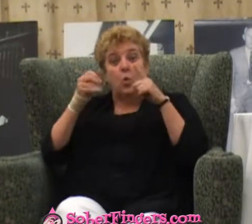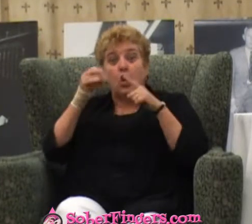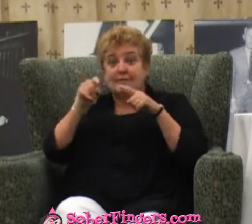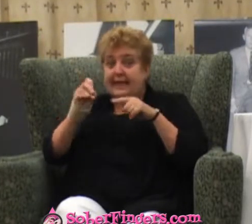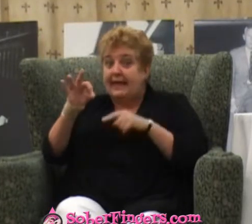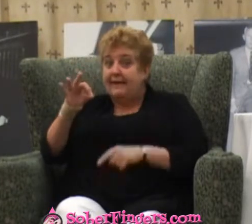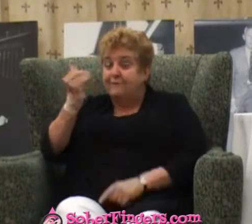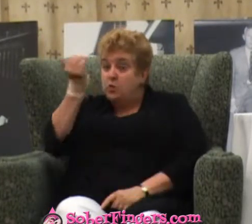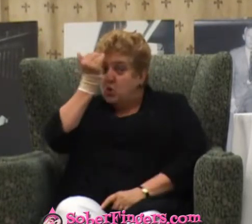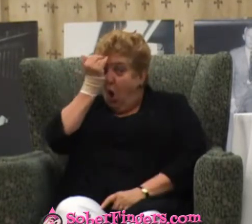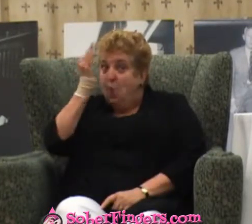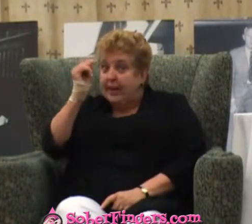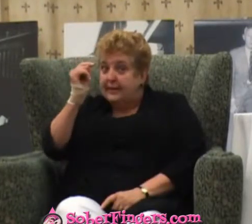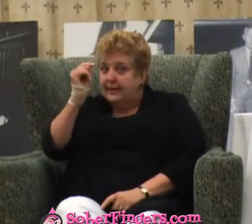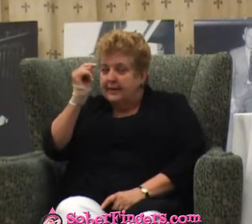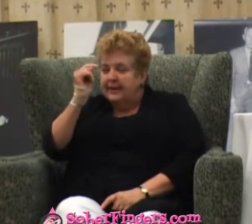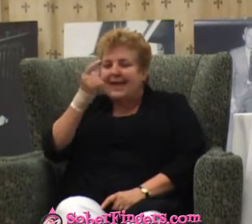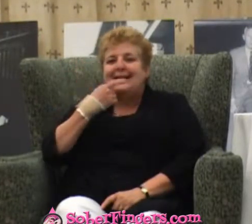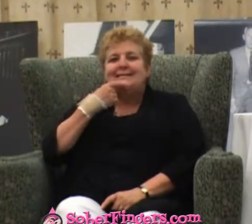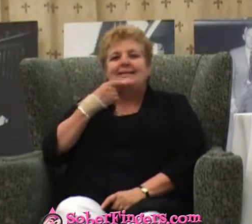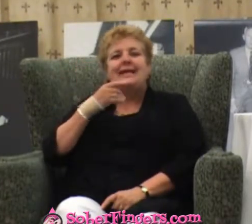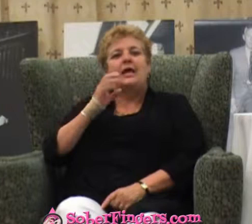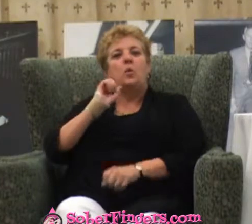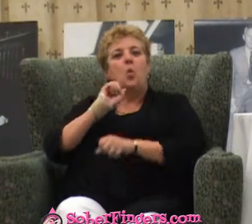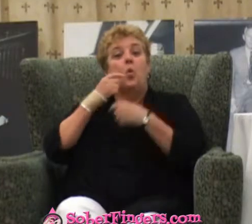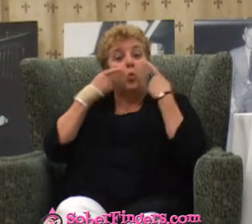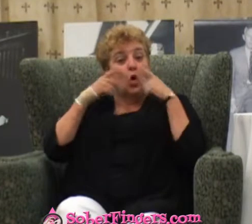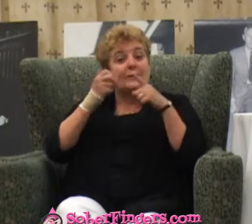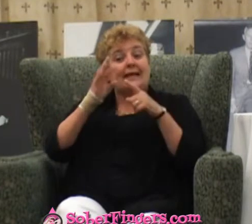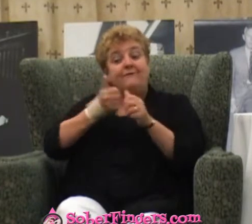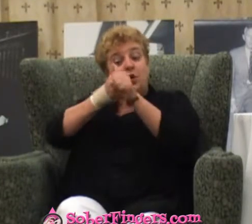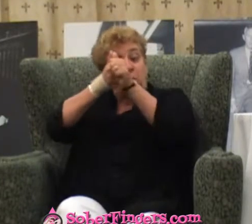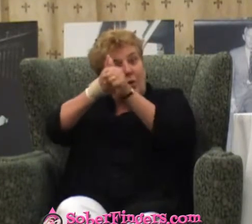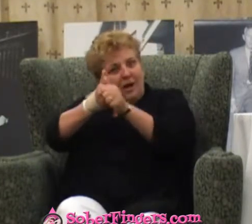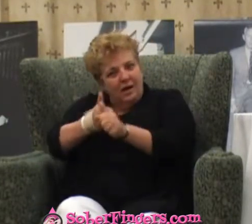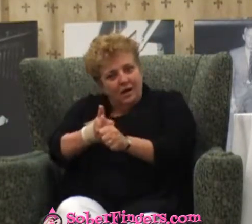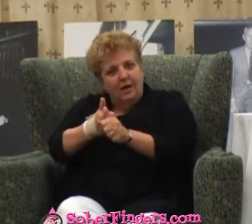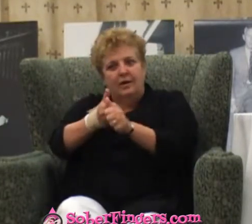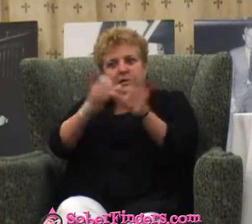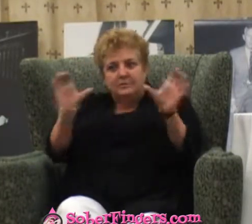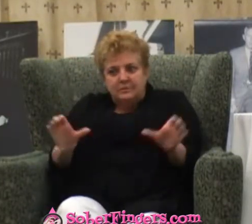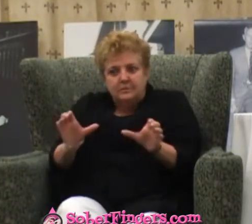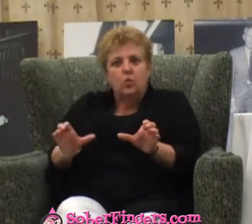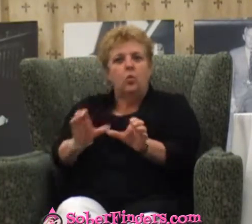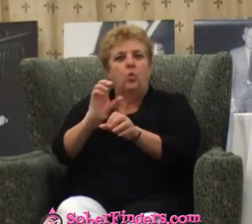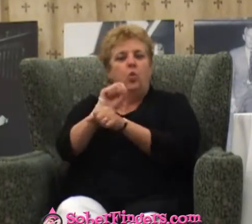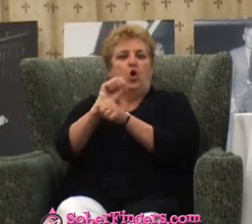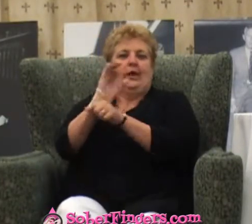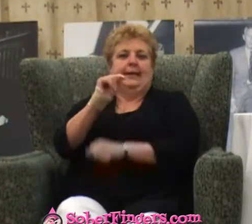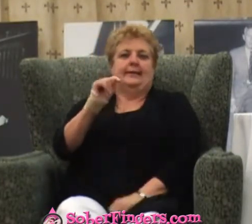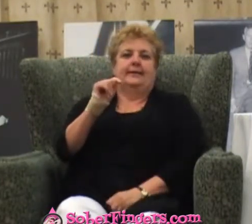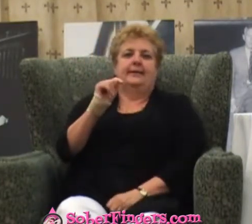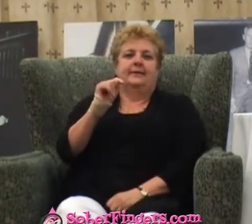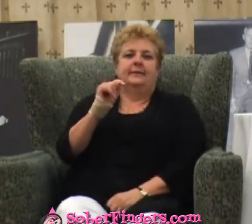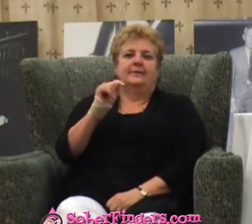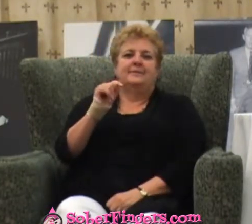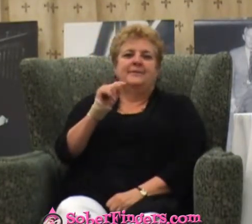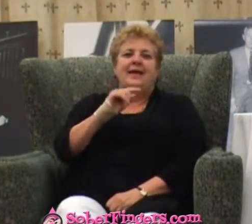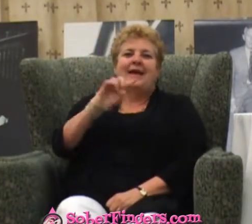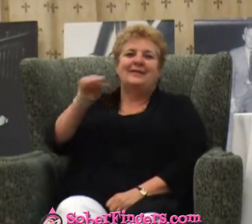It says works if you work it. And my experience is that these principles, it is only through application and